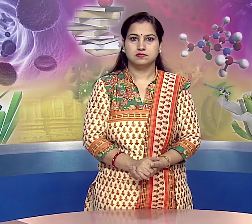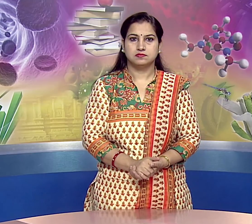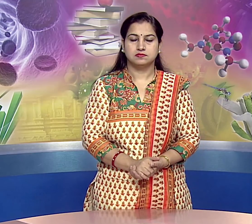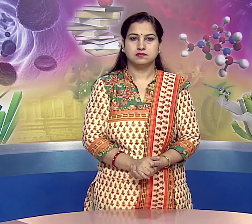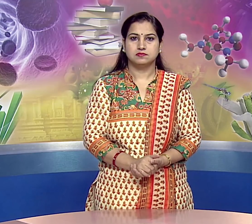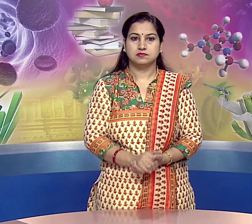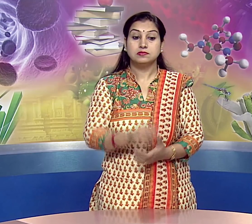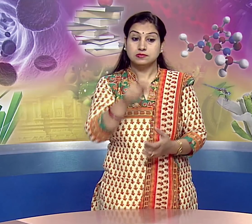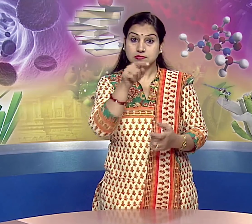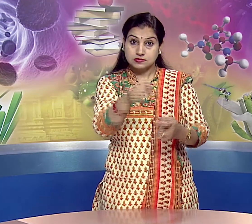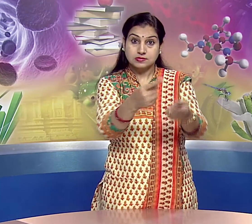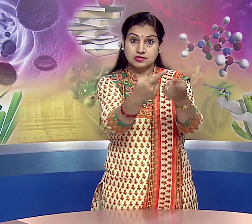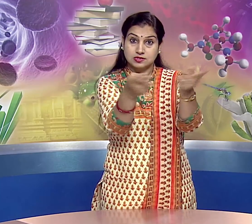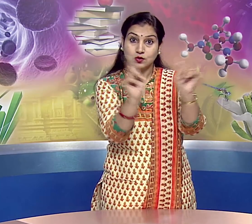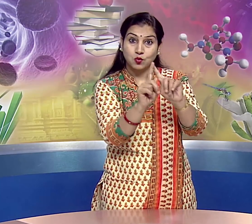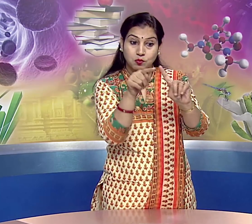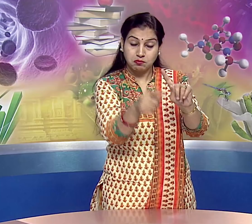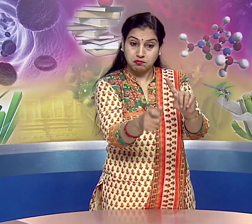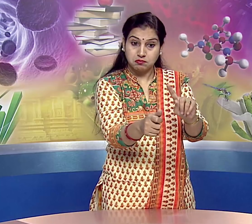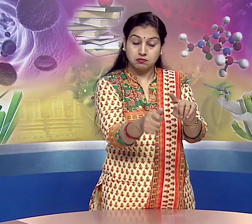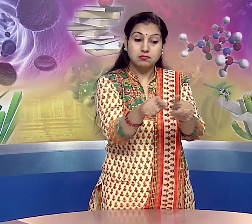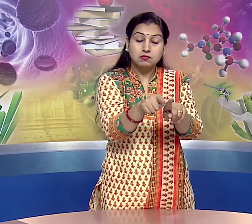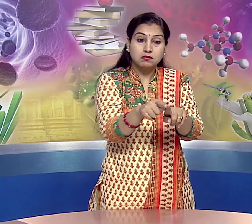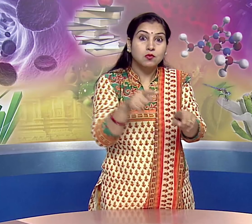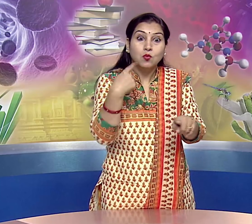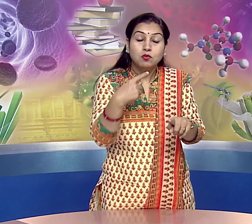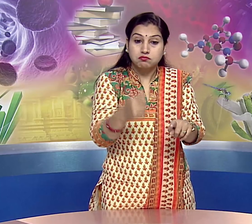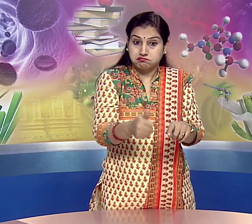This room happened to be the headmaster's room.